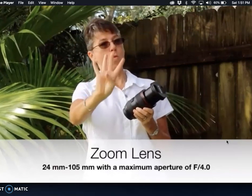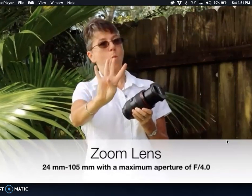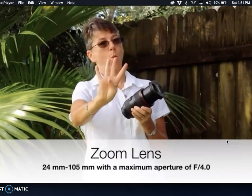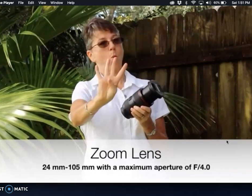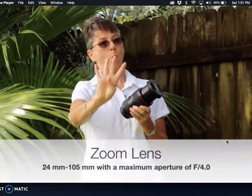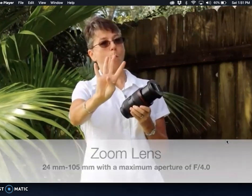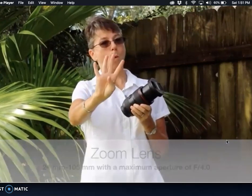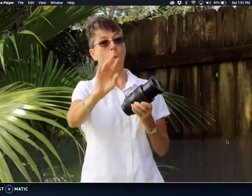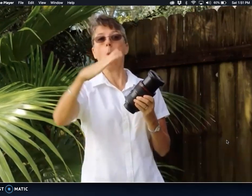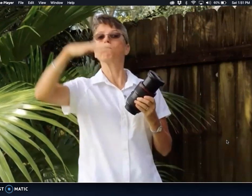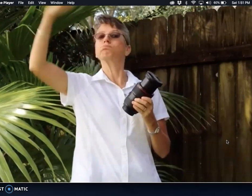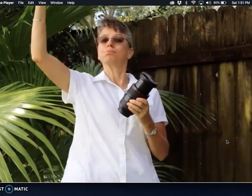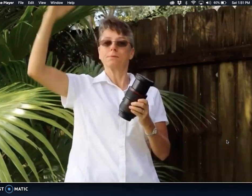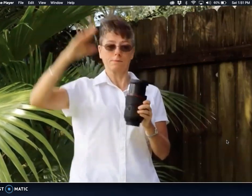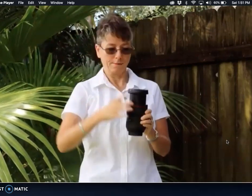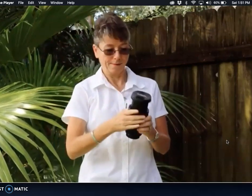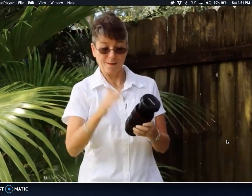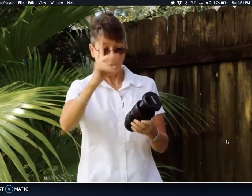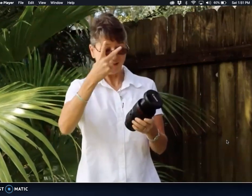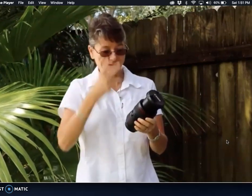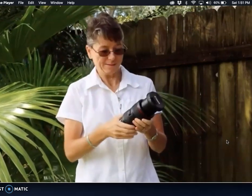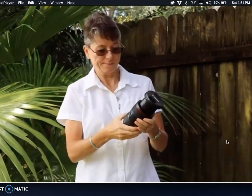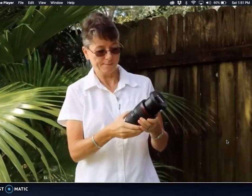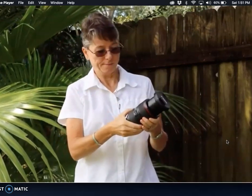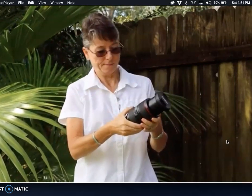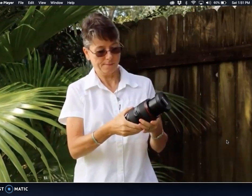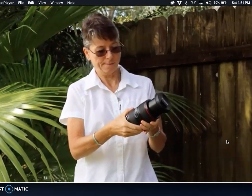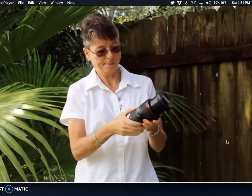However, the lowest aperture setting is a 4.0.